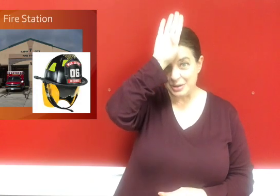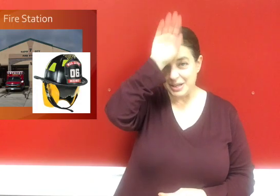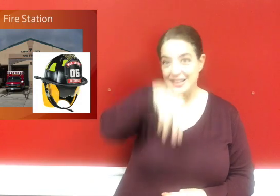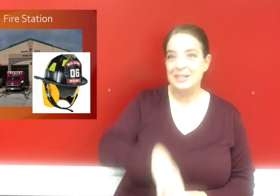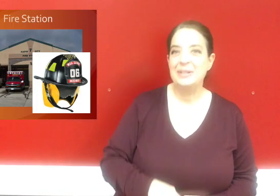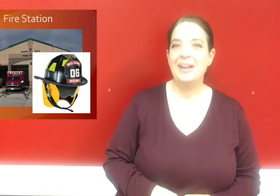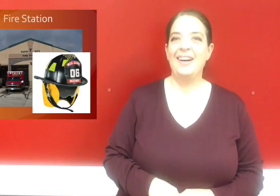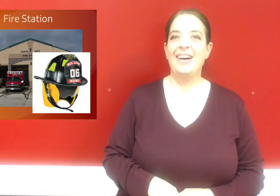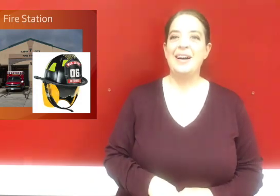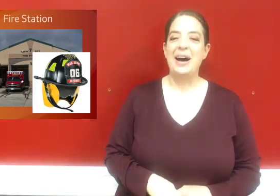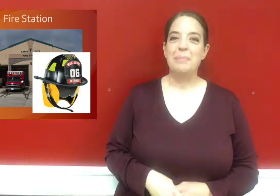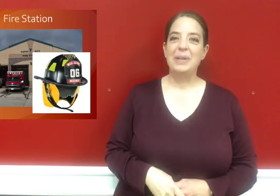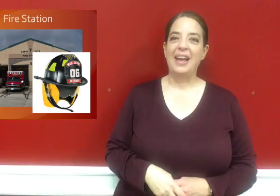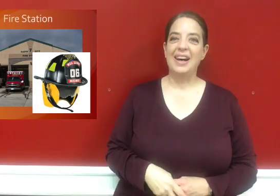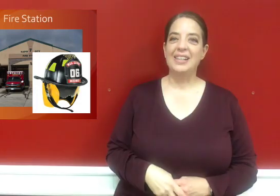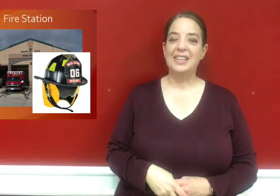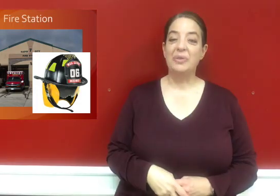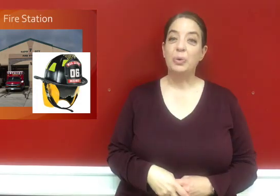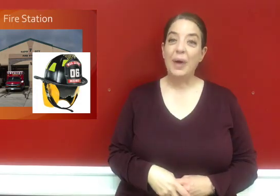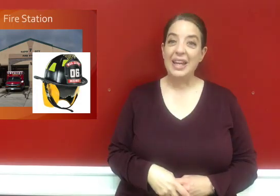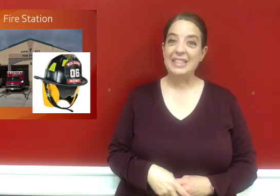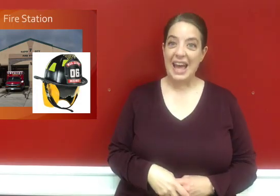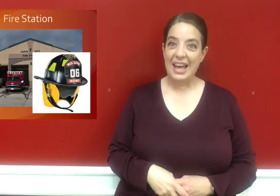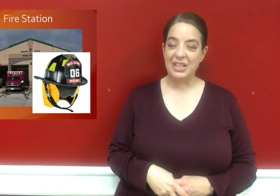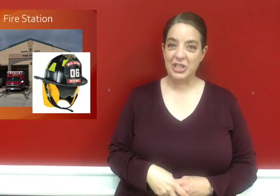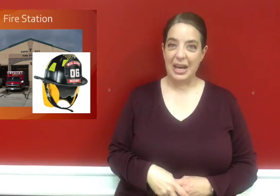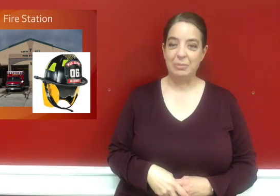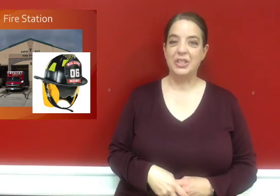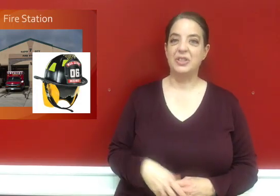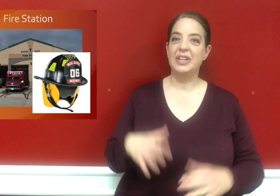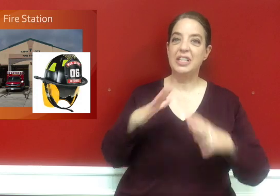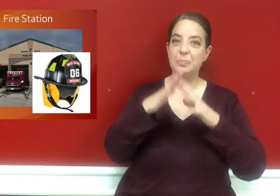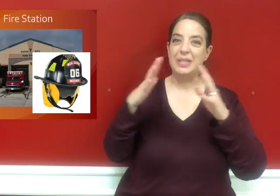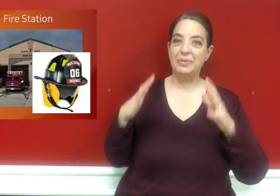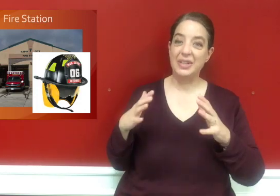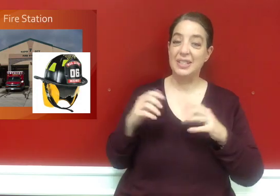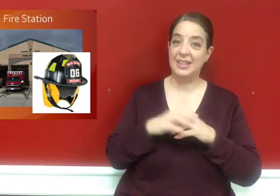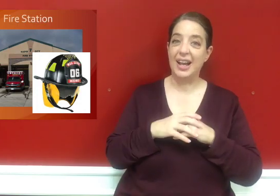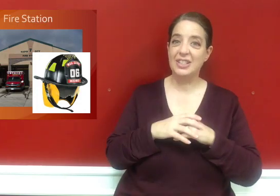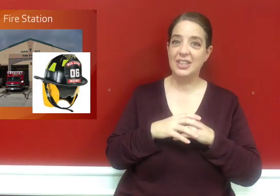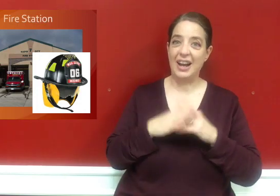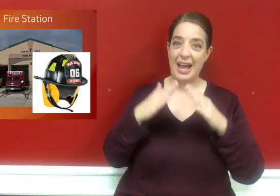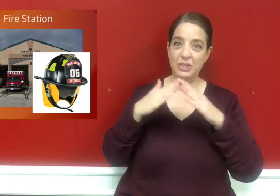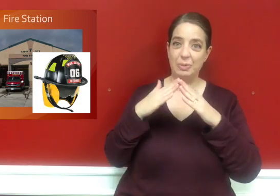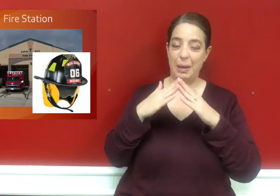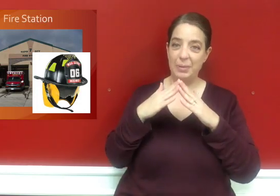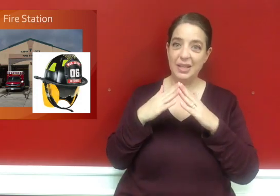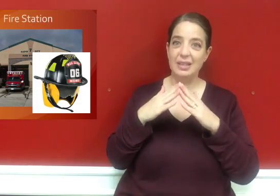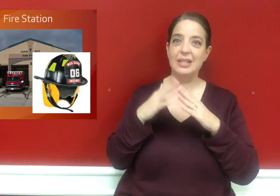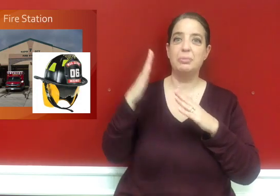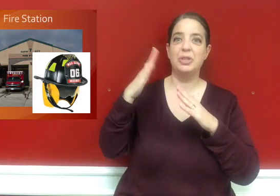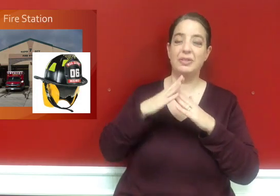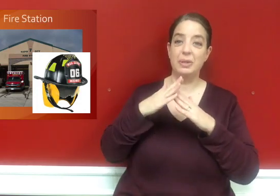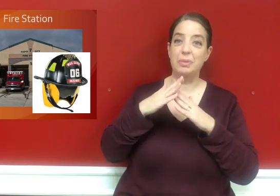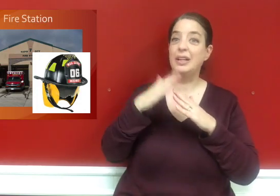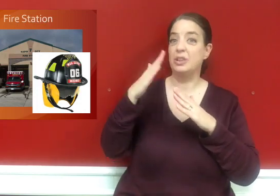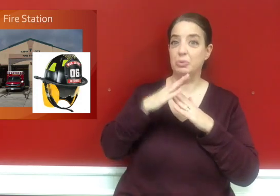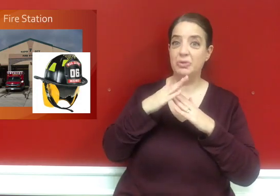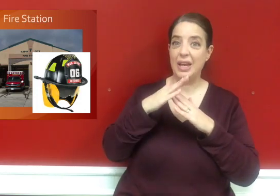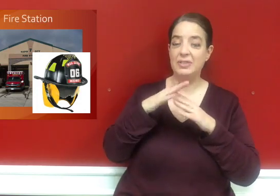Fireman. Because of the way his hat is shaped. There's a very specific design to their hats with that peak at the top so that if something like the roof caves in